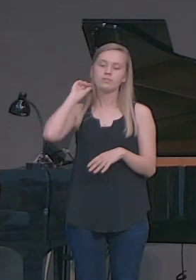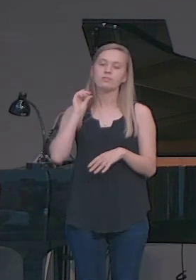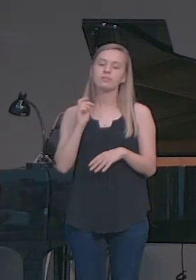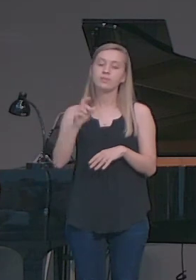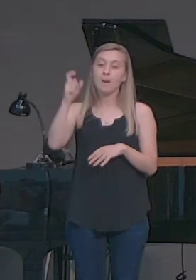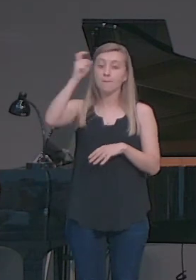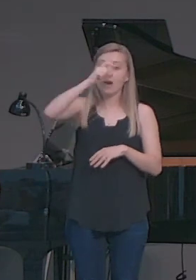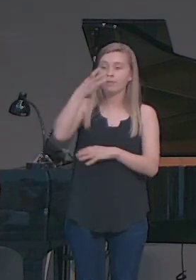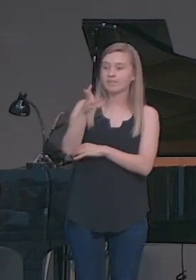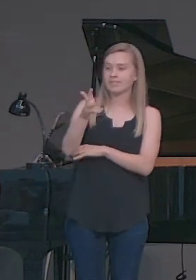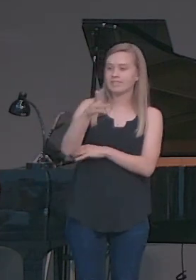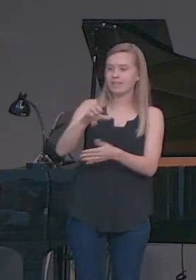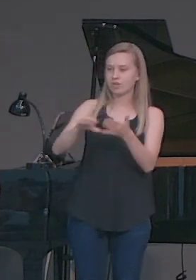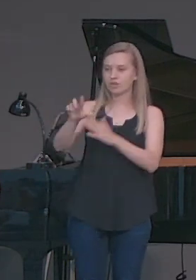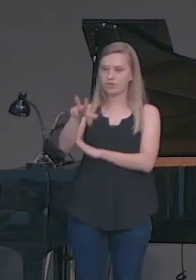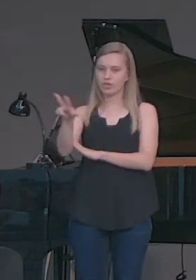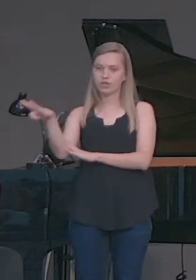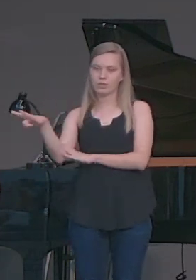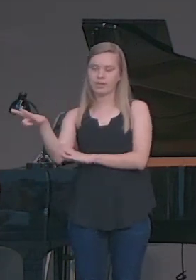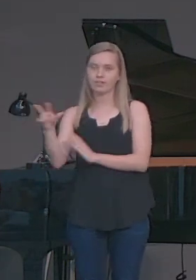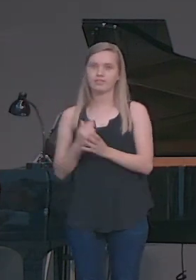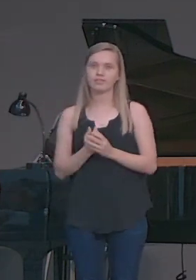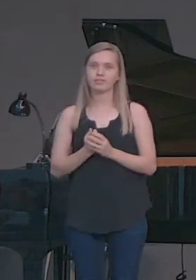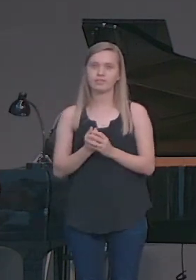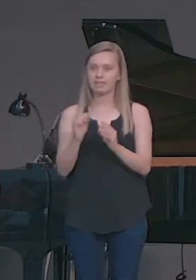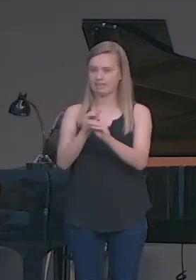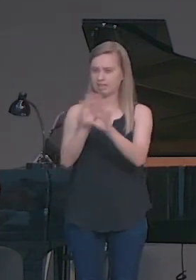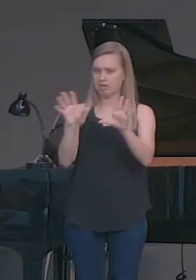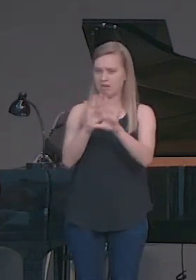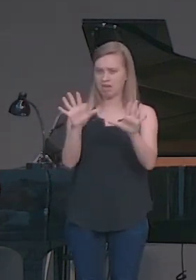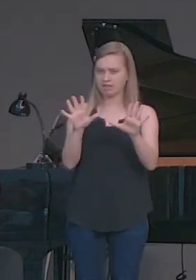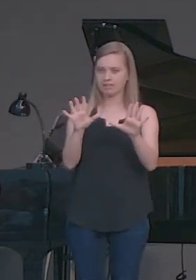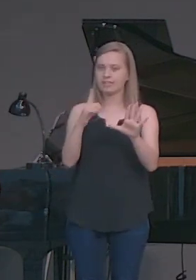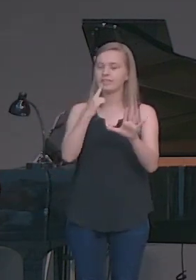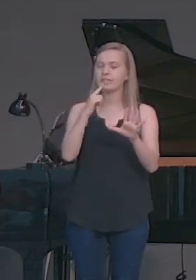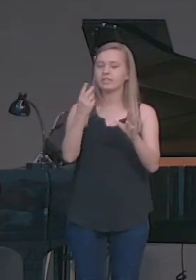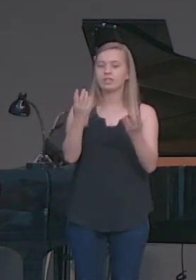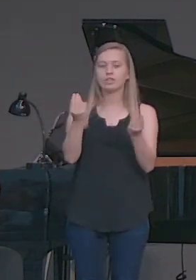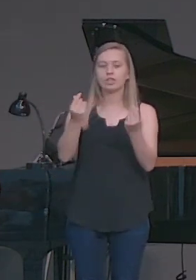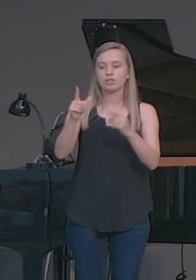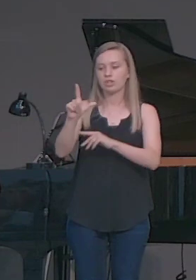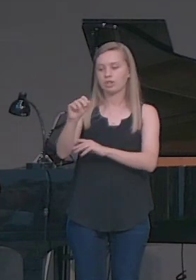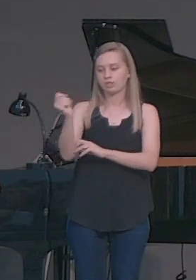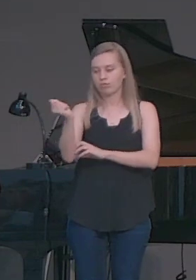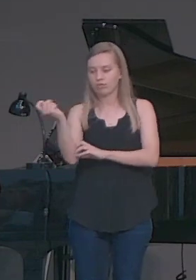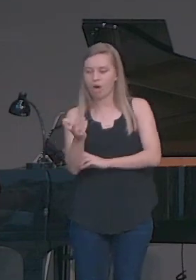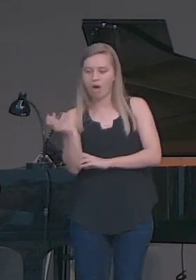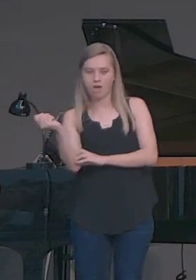Proverbs 16, verse 33 clarifies that. The lot is cast into the lap,